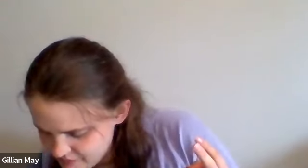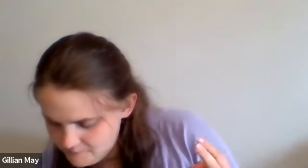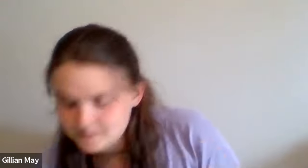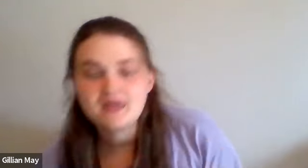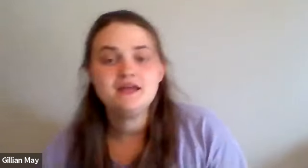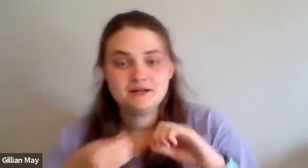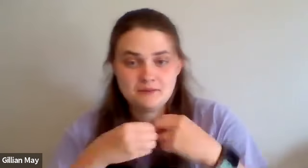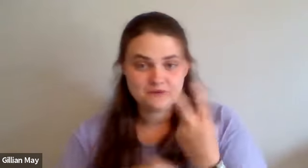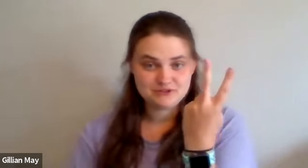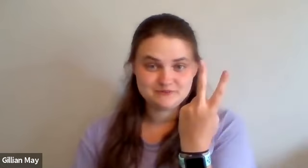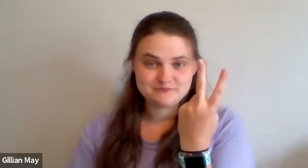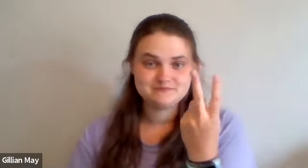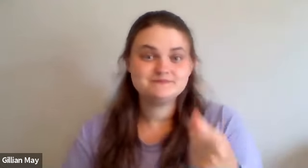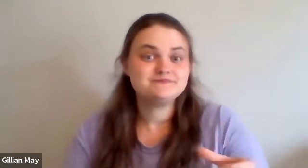go.